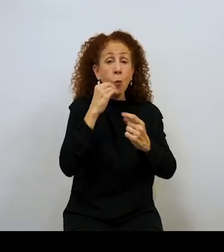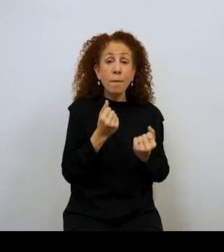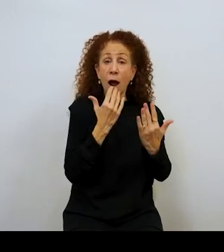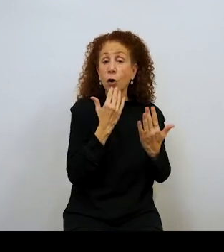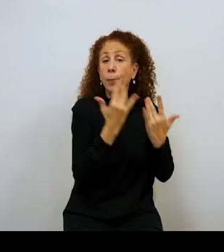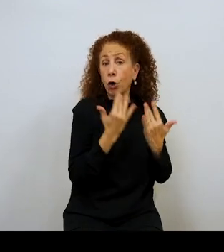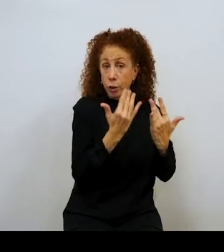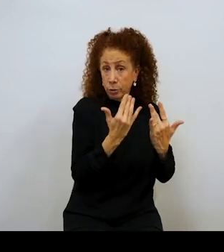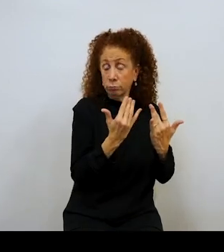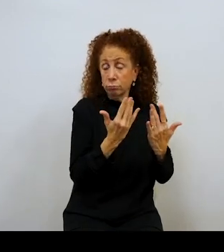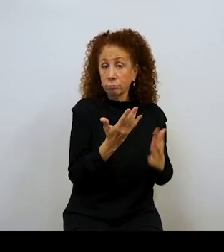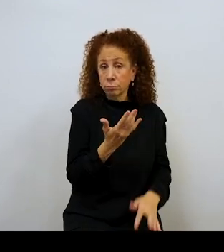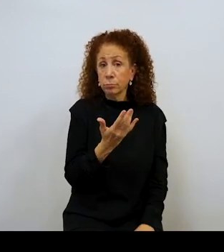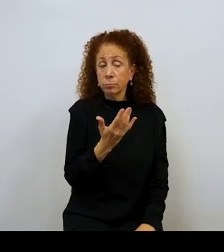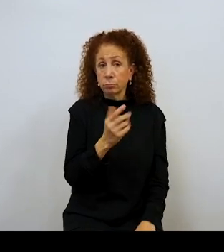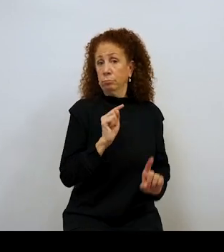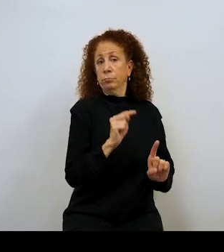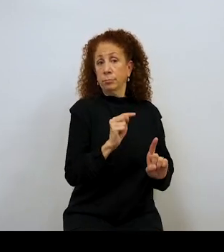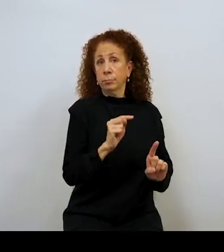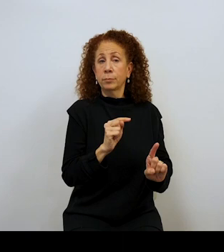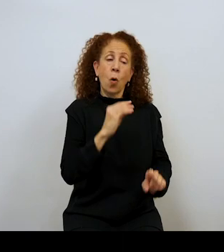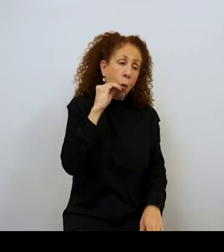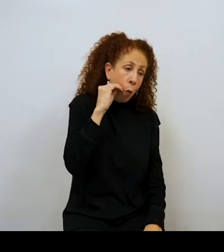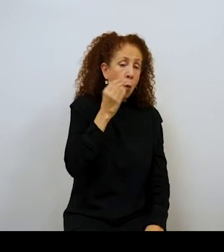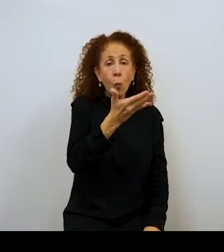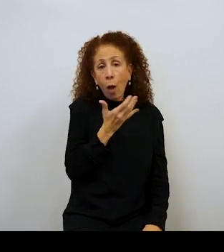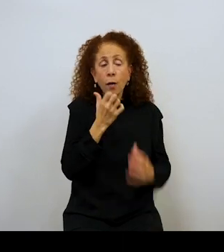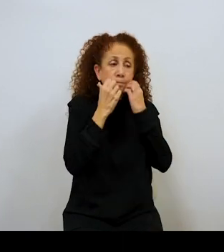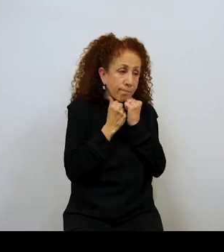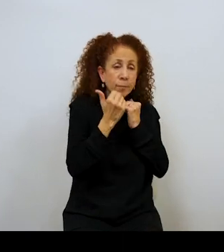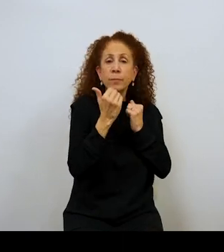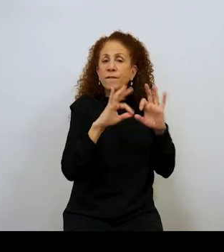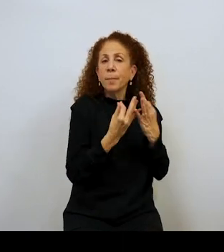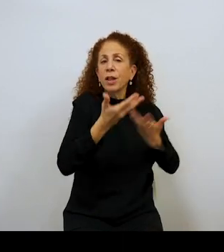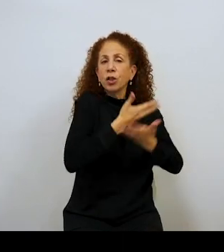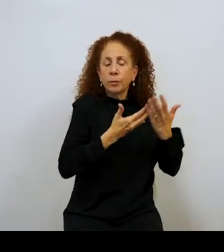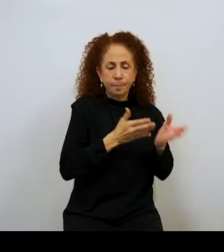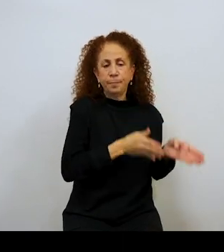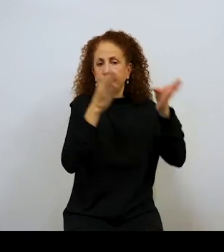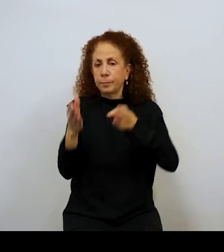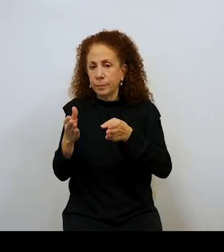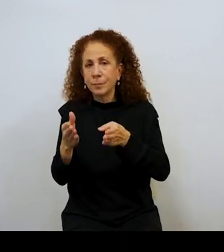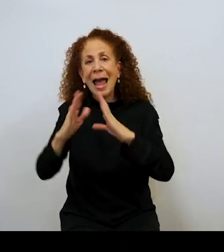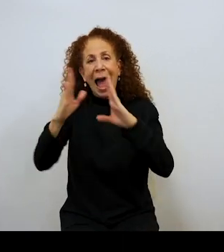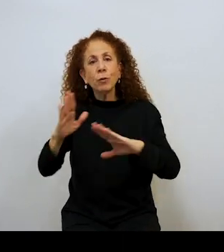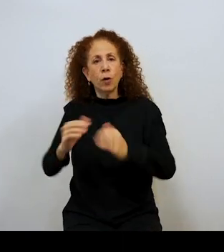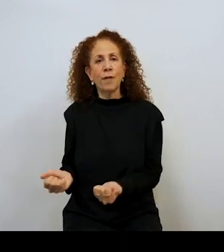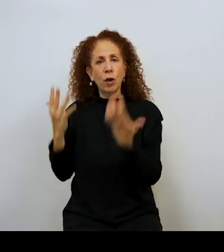burning. So it becomes about home and welcome and the familial. And on the other hand, it's a house on